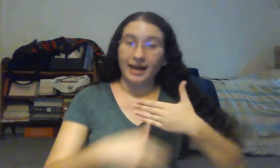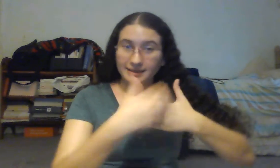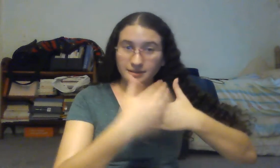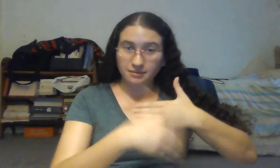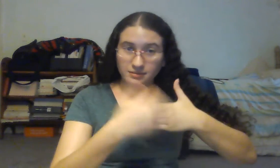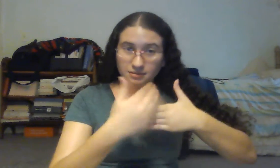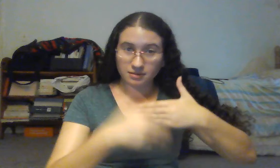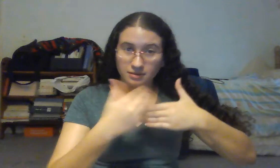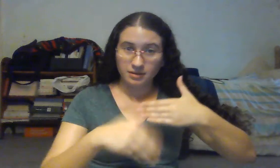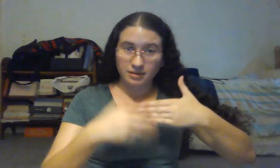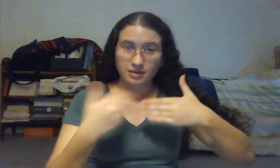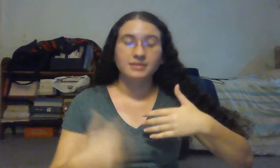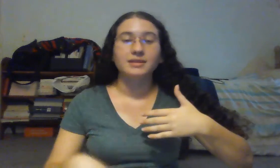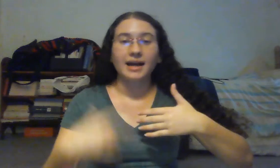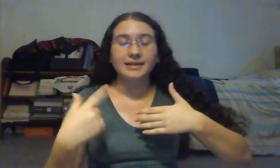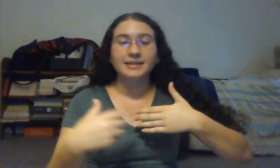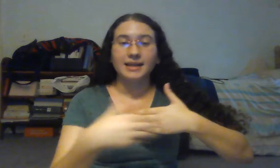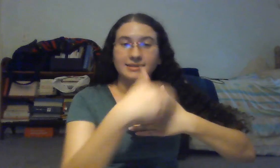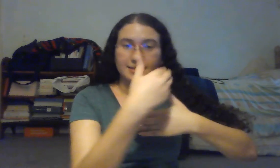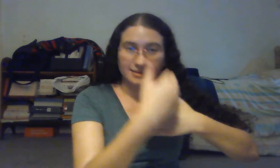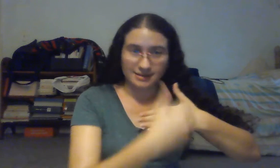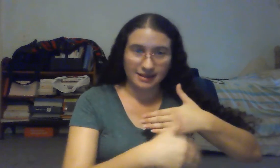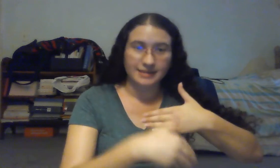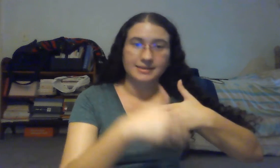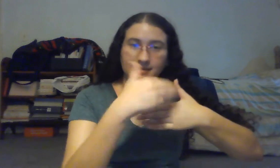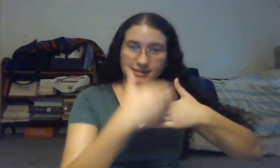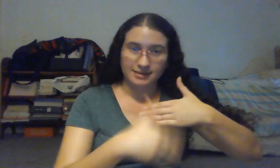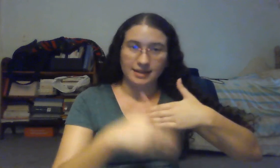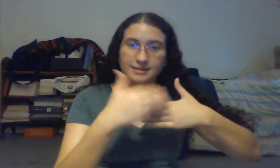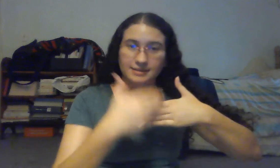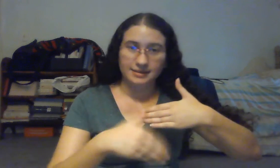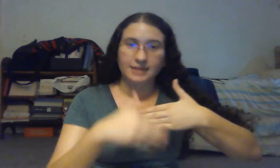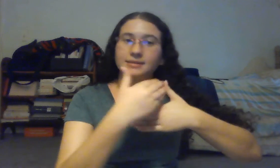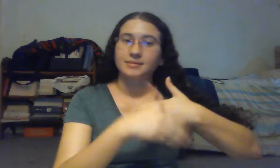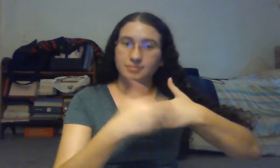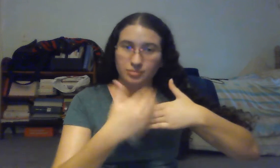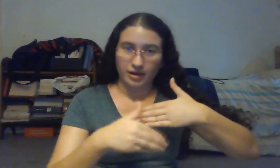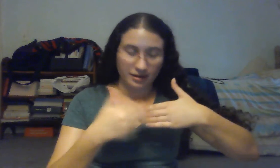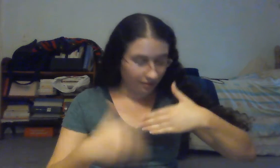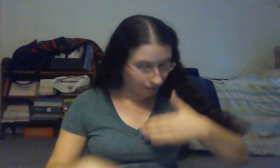Bread. That indicates the slices. Slice, bread.